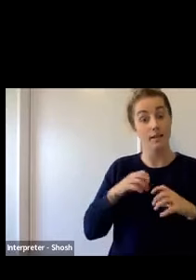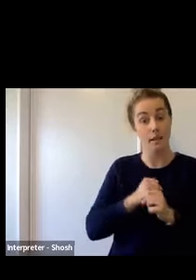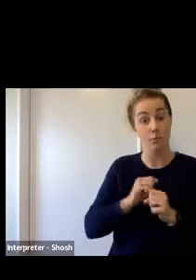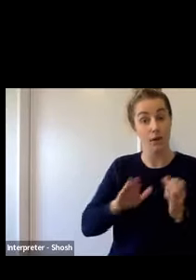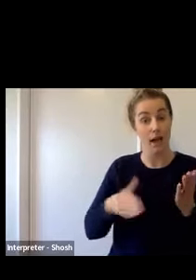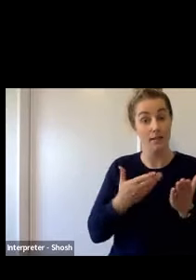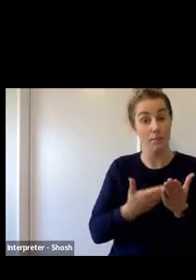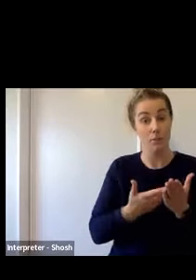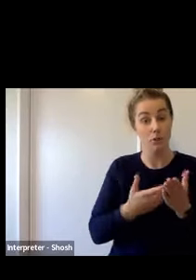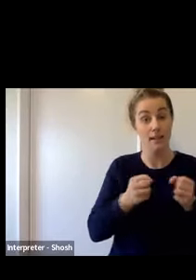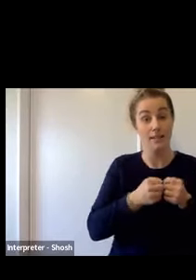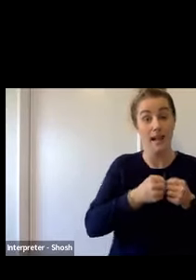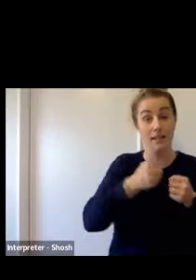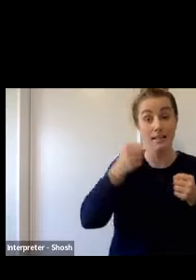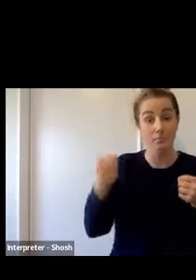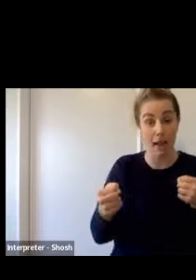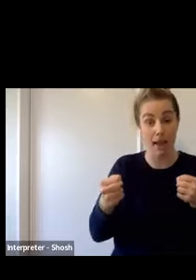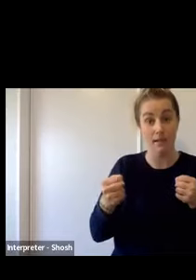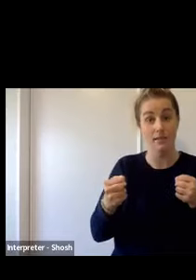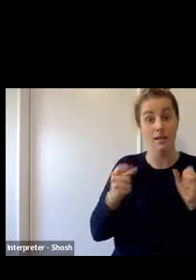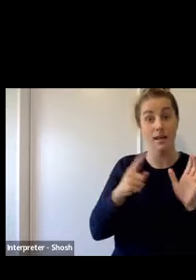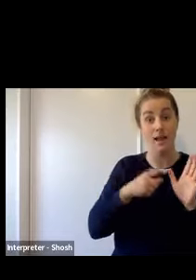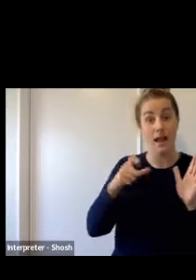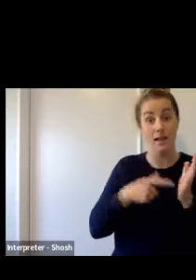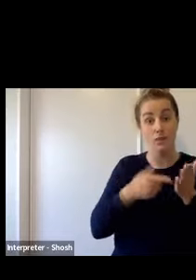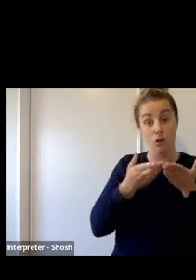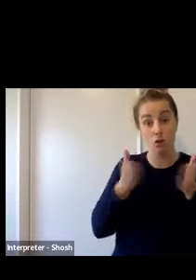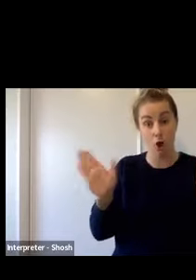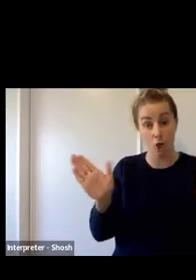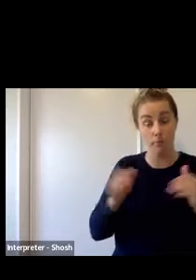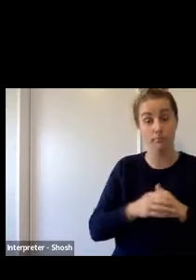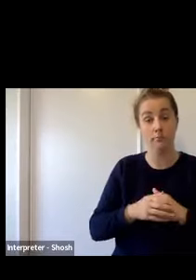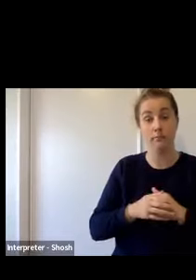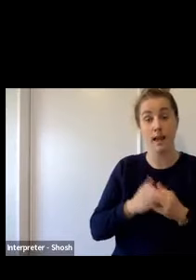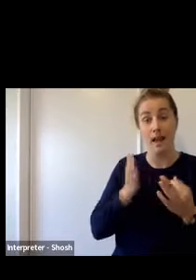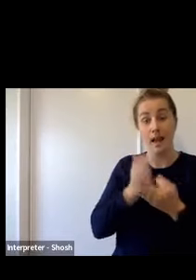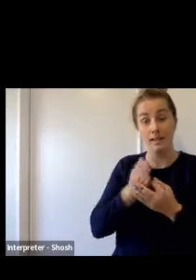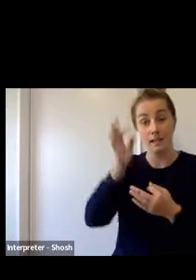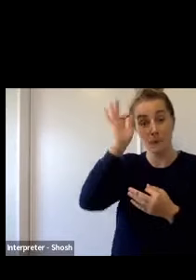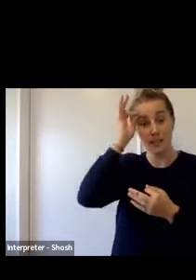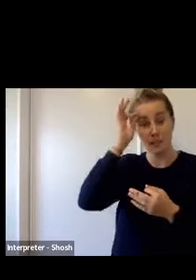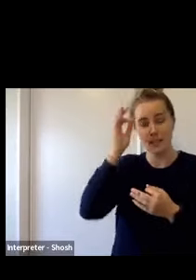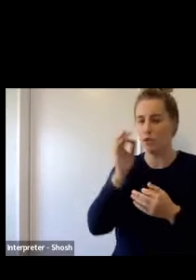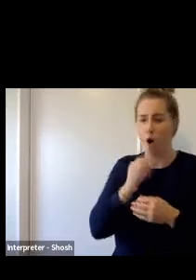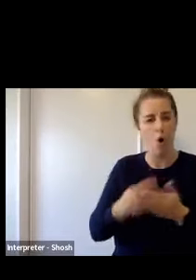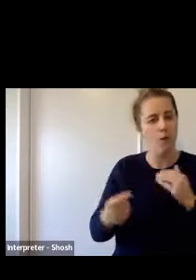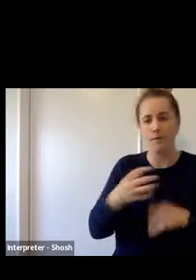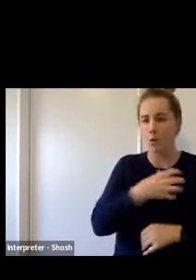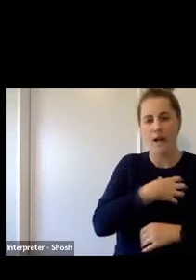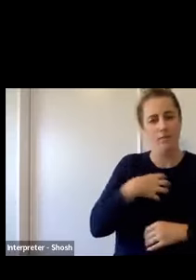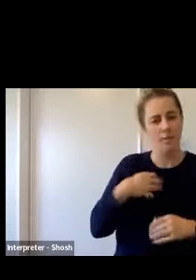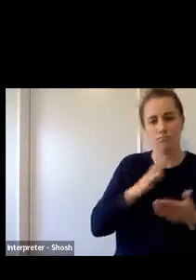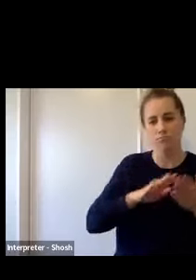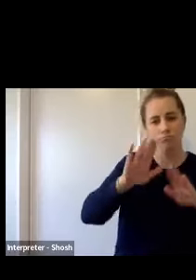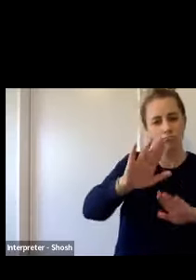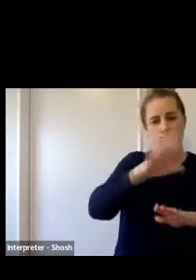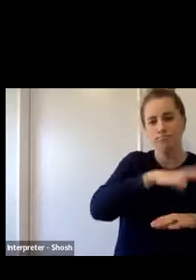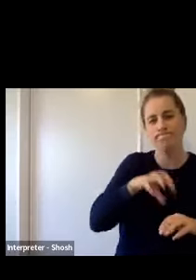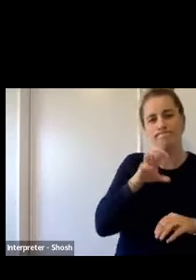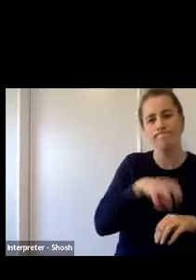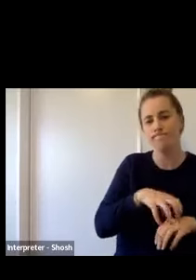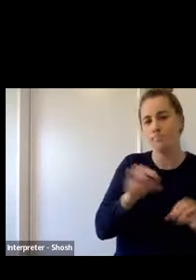is expand the scope of the Act and its proposed Accessibility Committee beyond just state entities to also include all persons